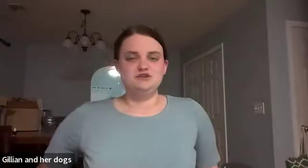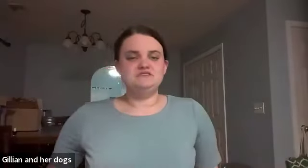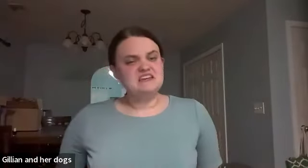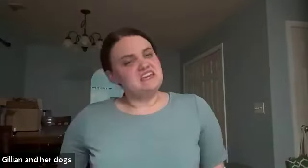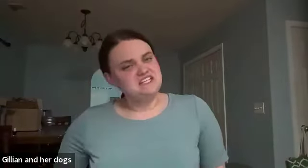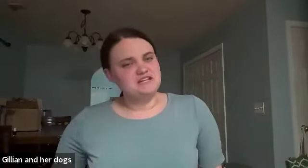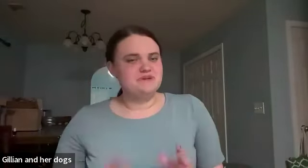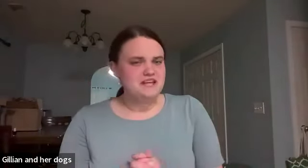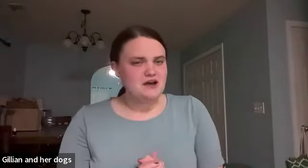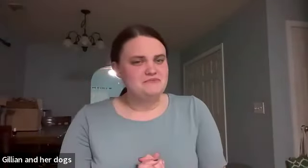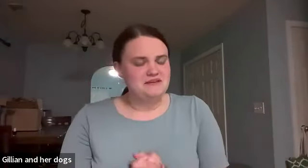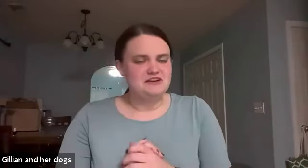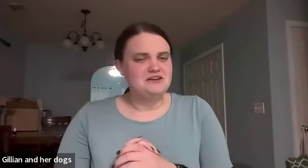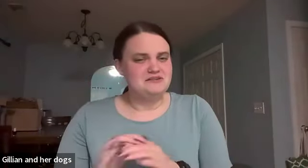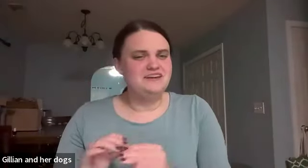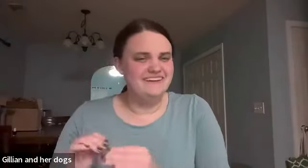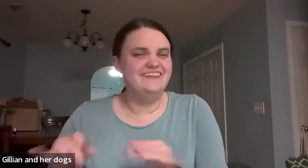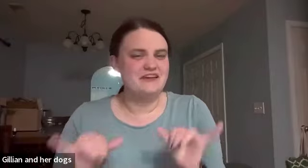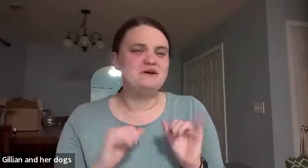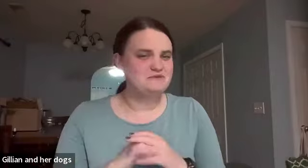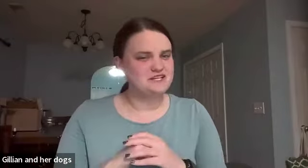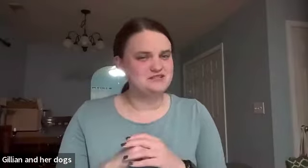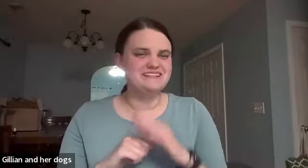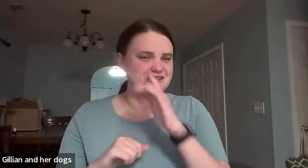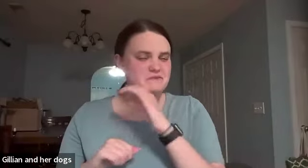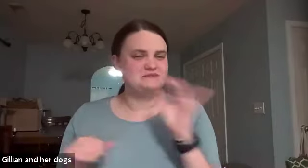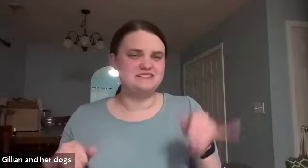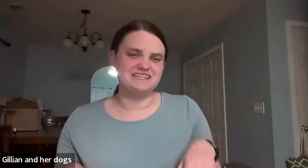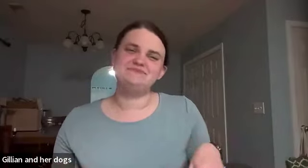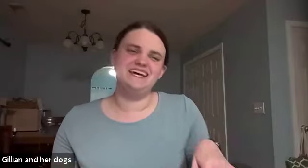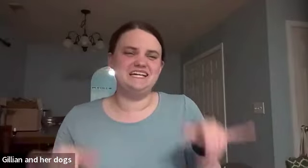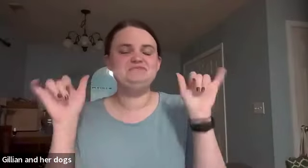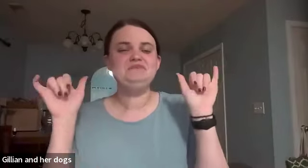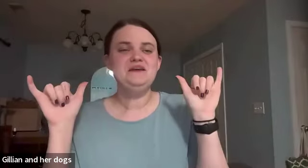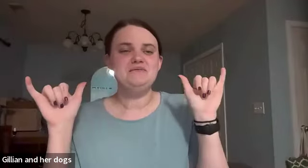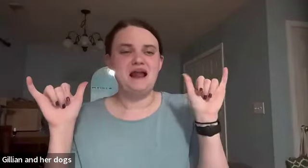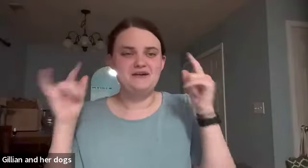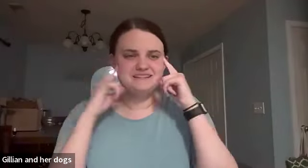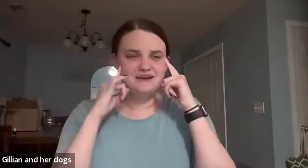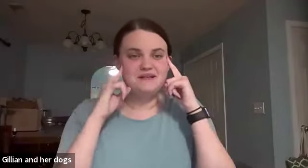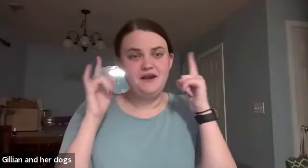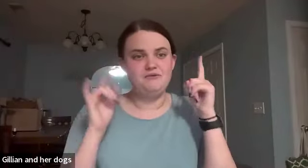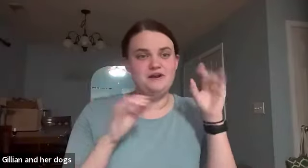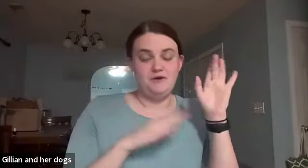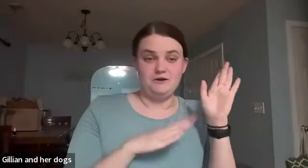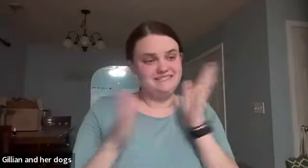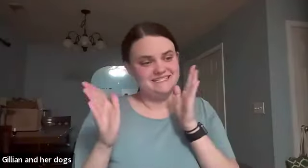You would think engine, but no. They work with measurement, so it makes more sense. But I'm like, oh, we have